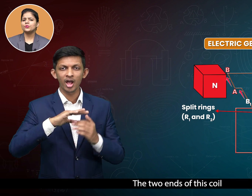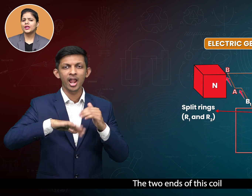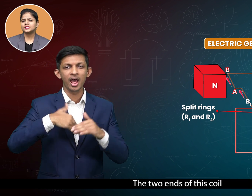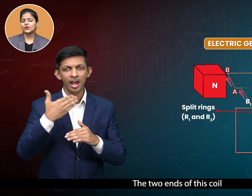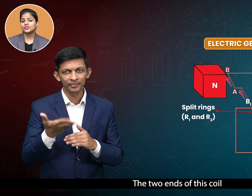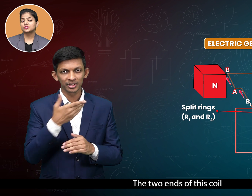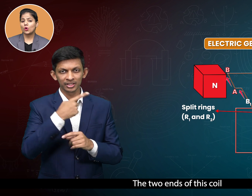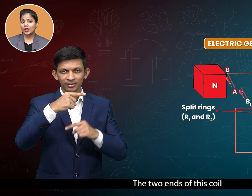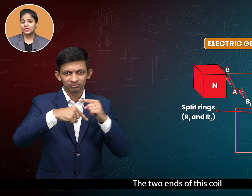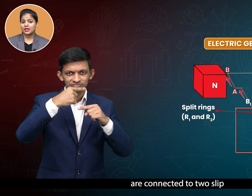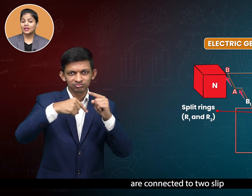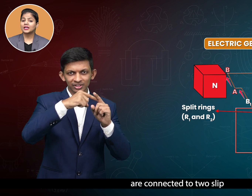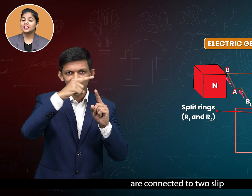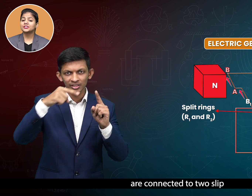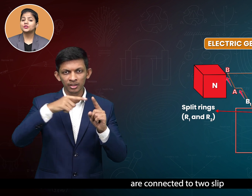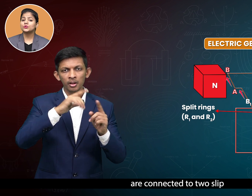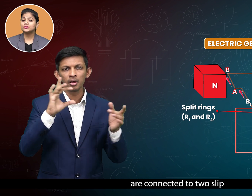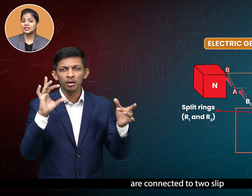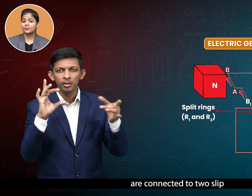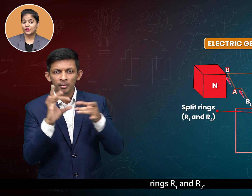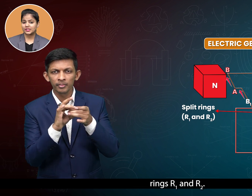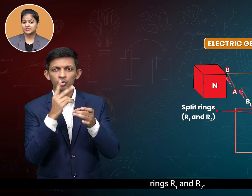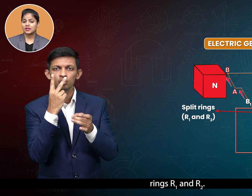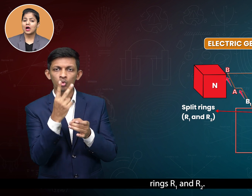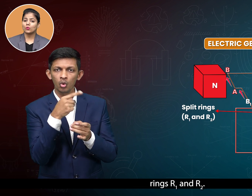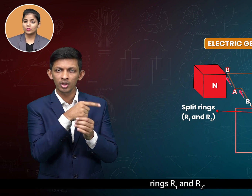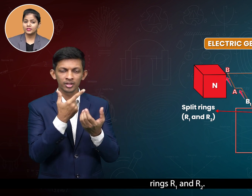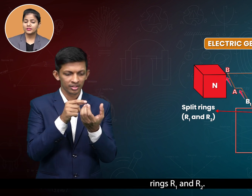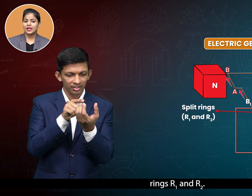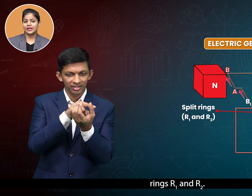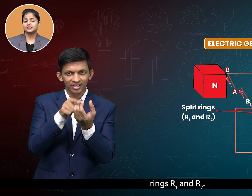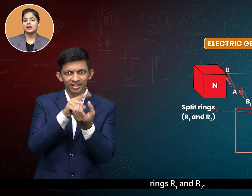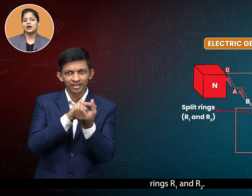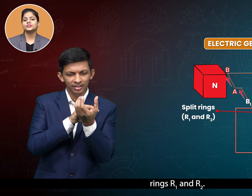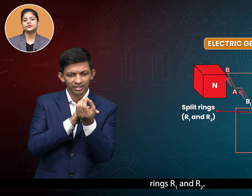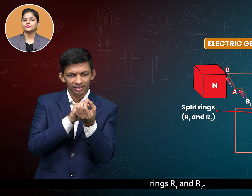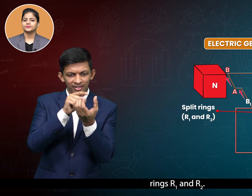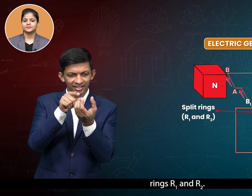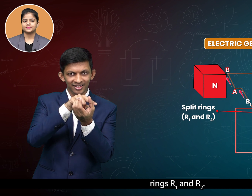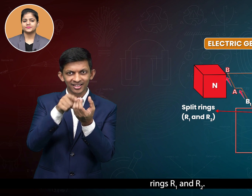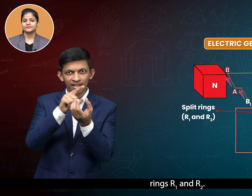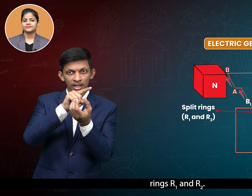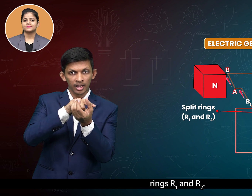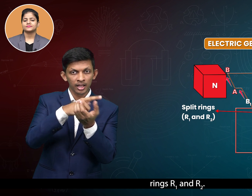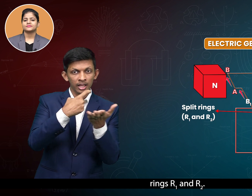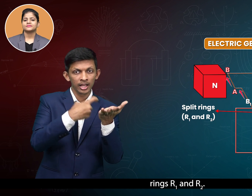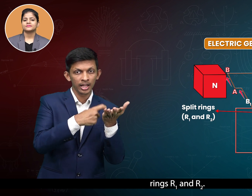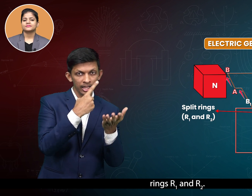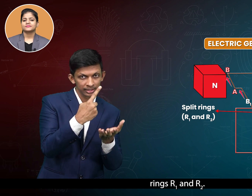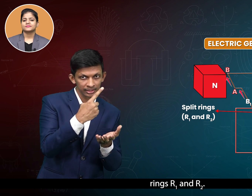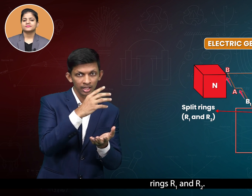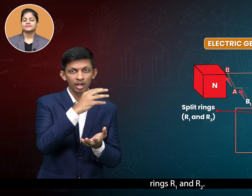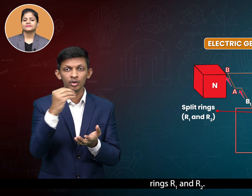The two ends of this coil are connected to slip rings R1 and R2.